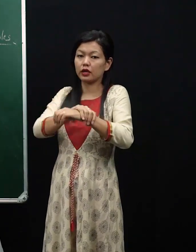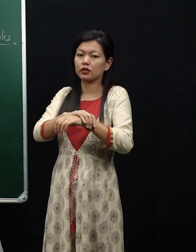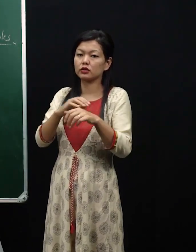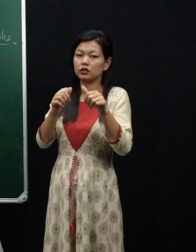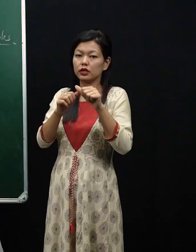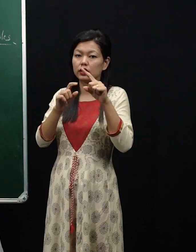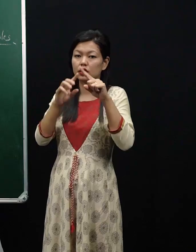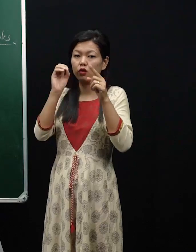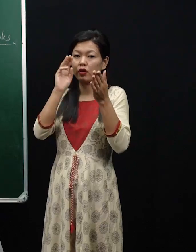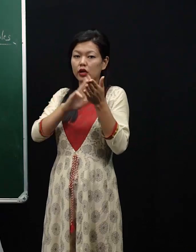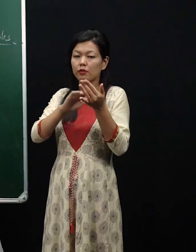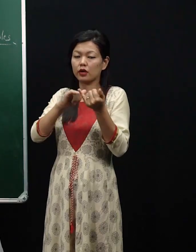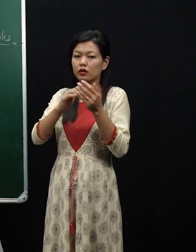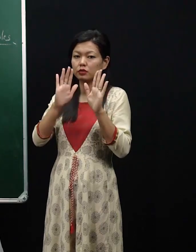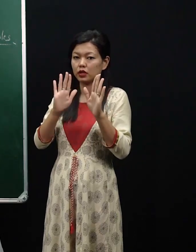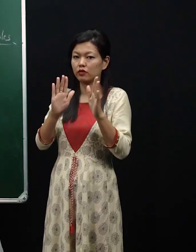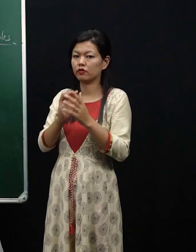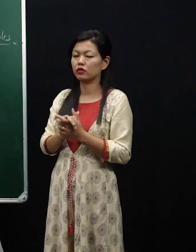Name is